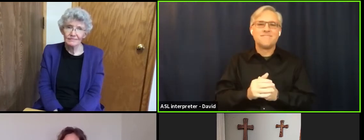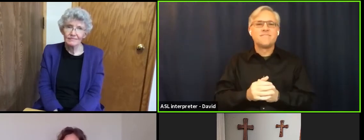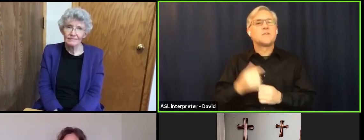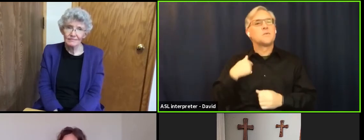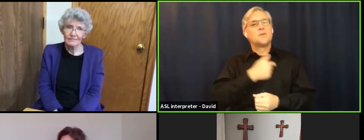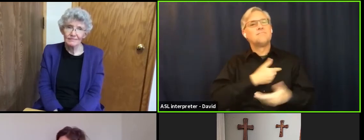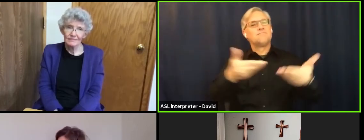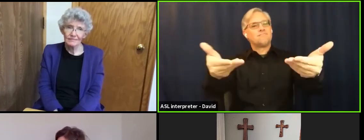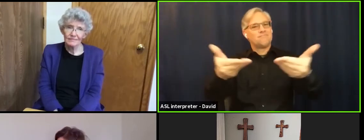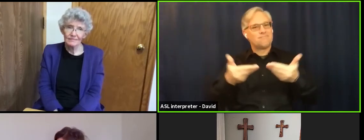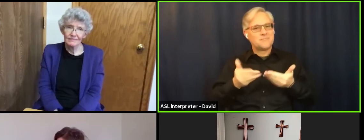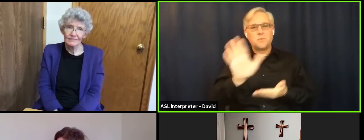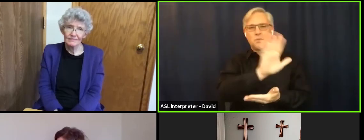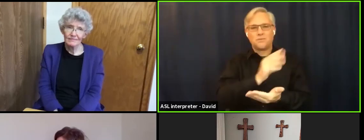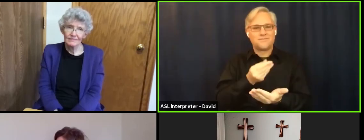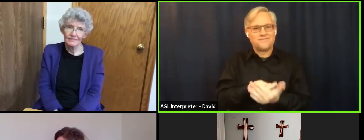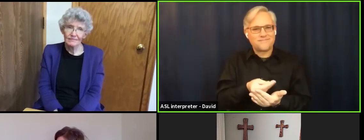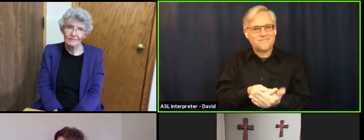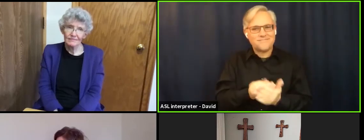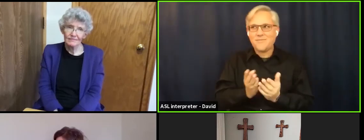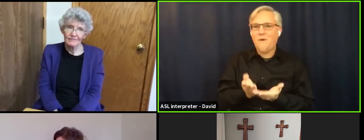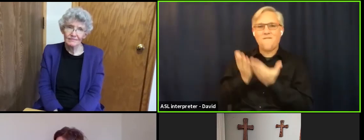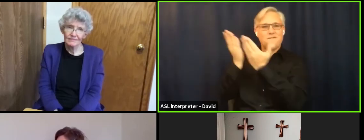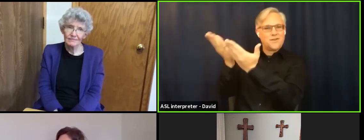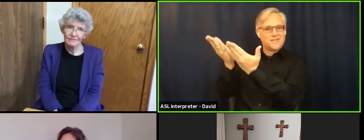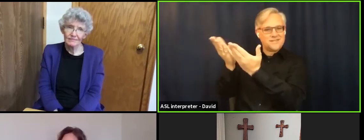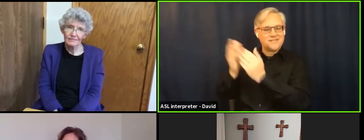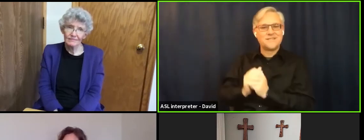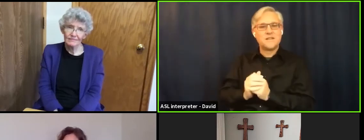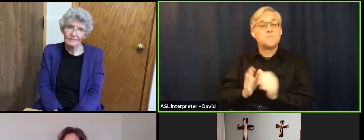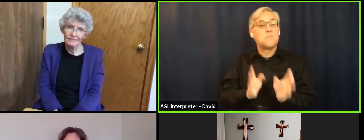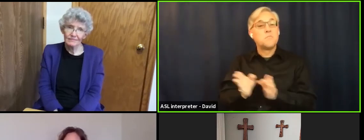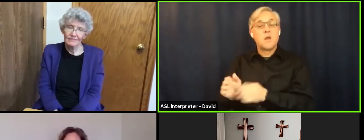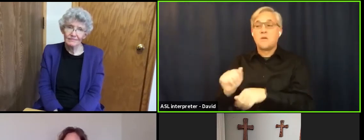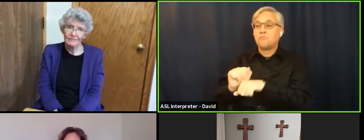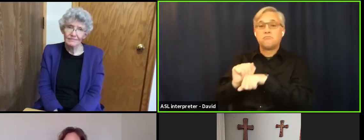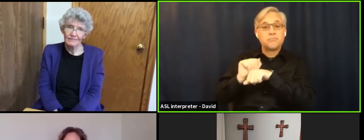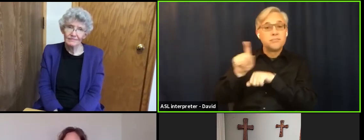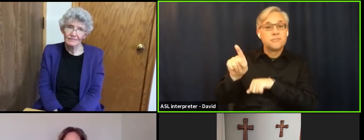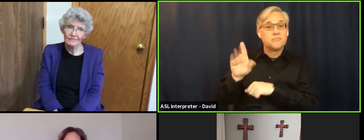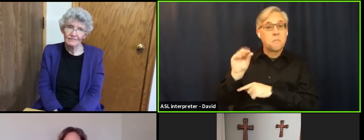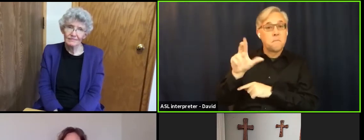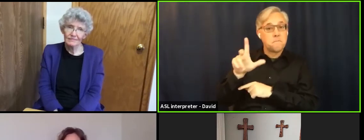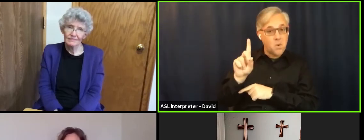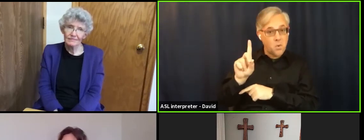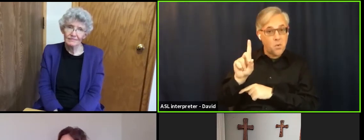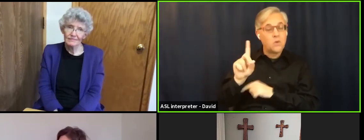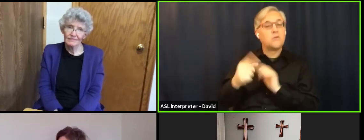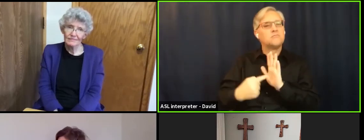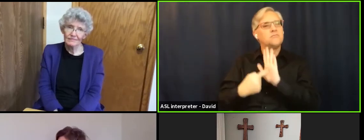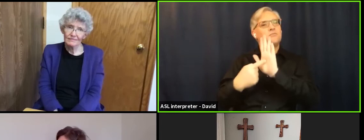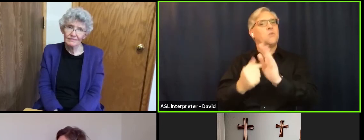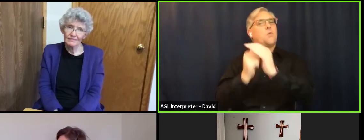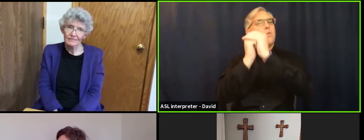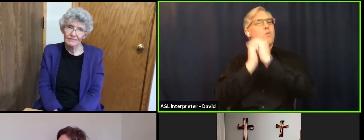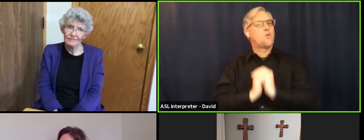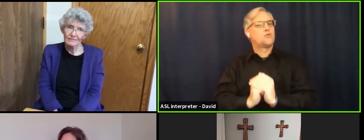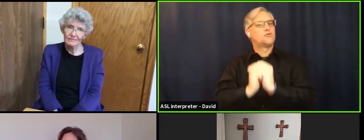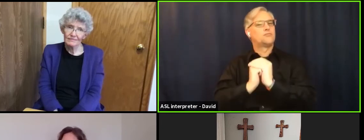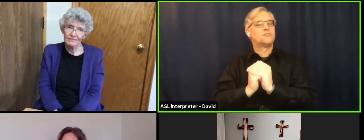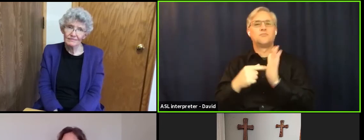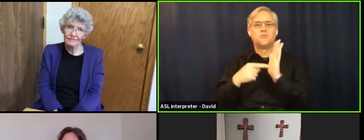Prepare your offerings to send them to Bread of Life as an act of worship and an act of trust.